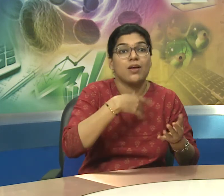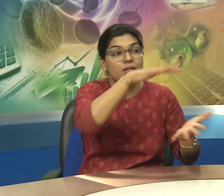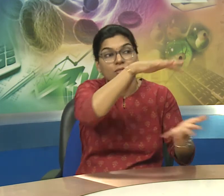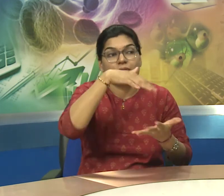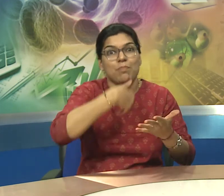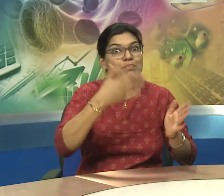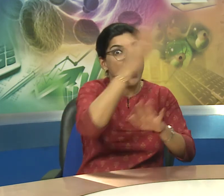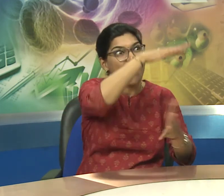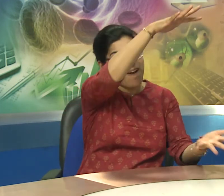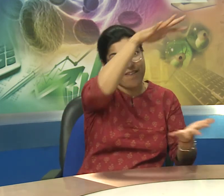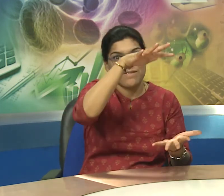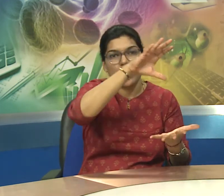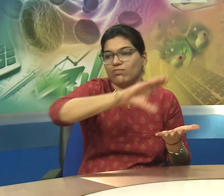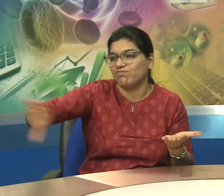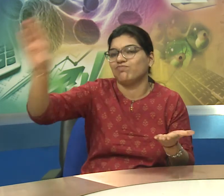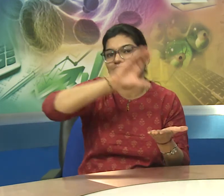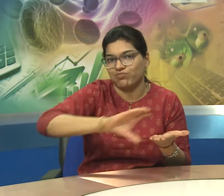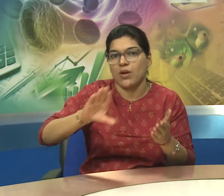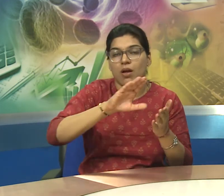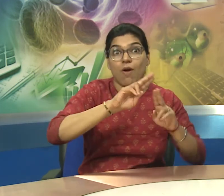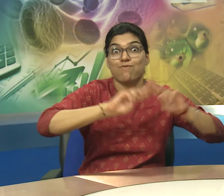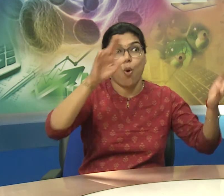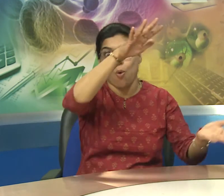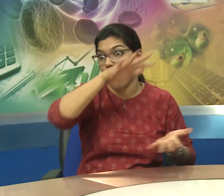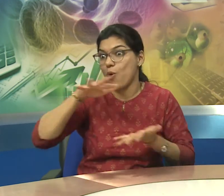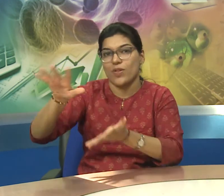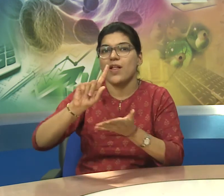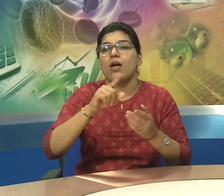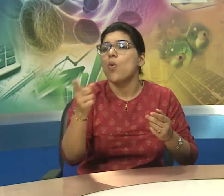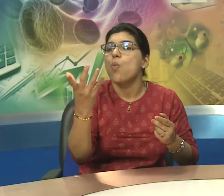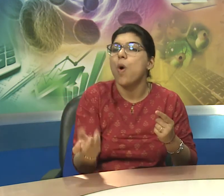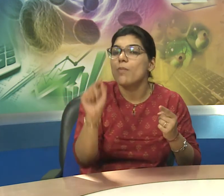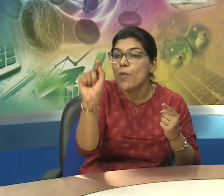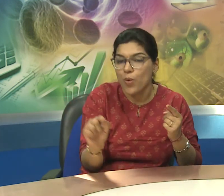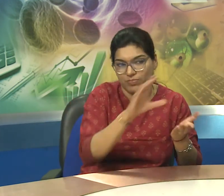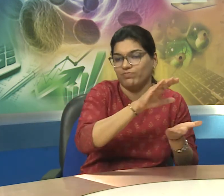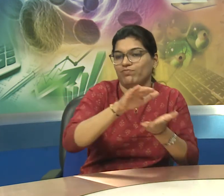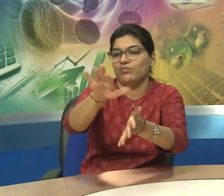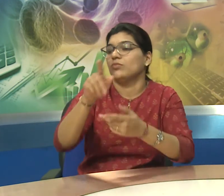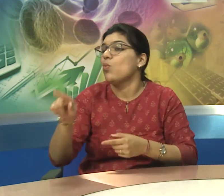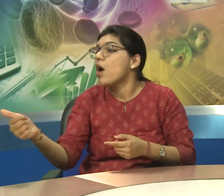goods to different retailer. In this